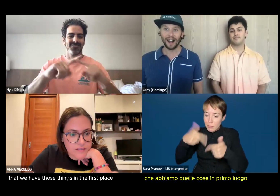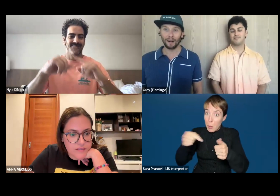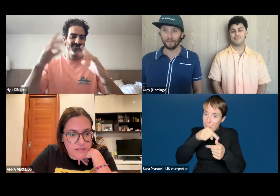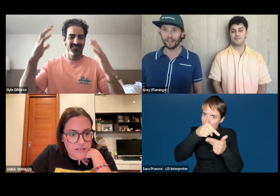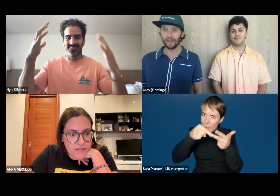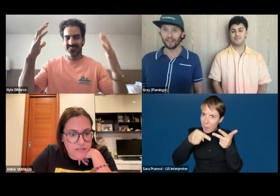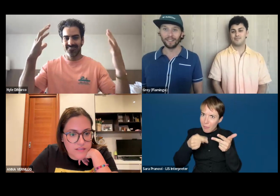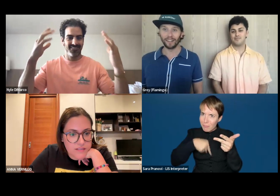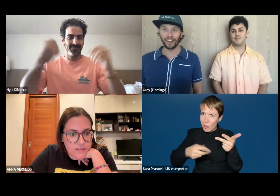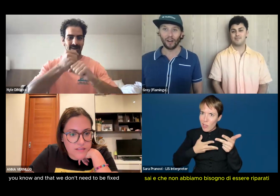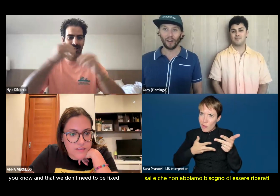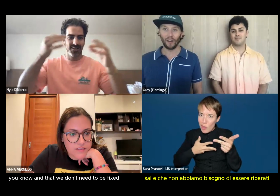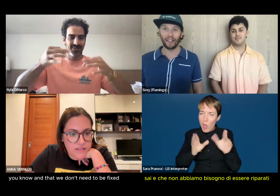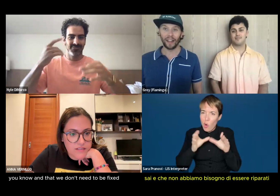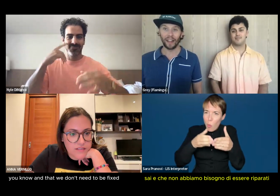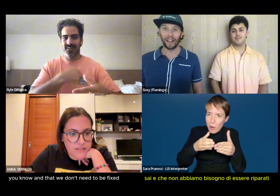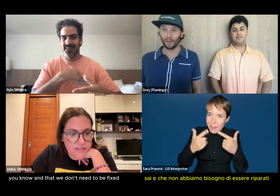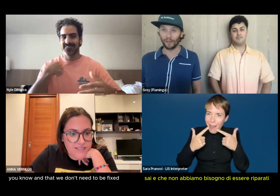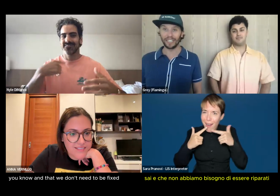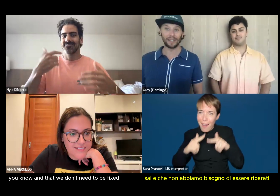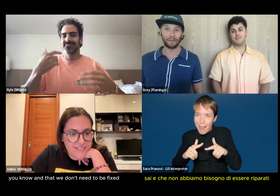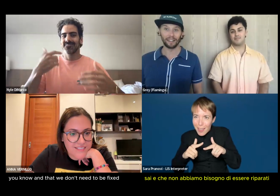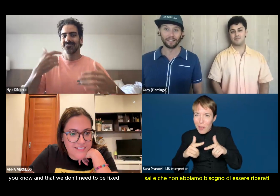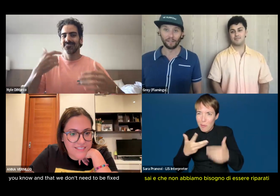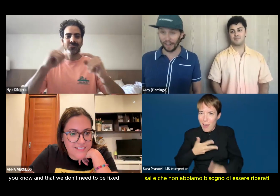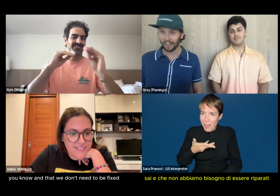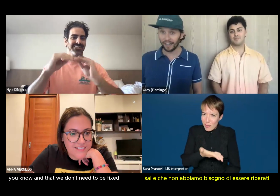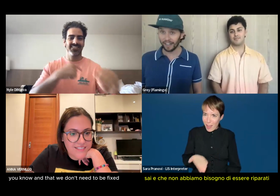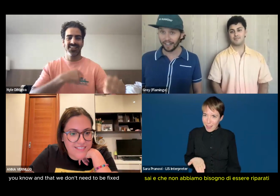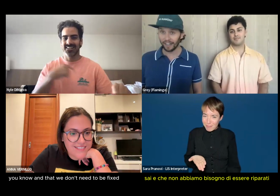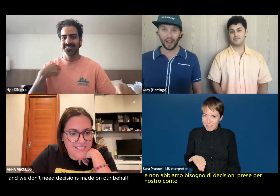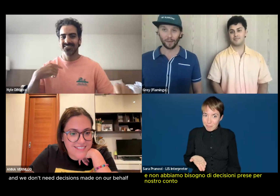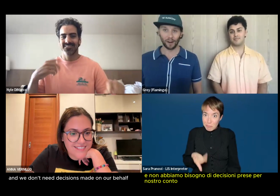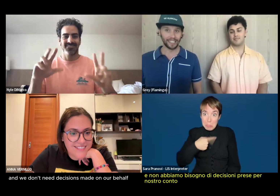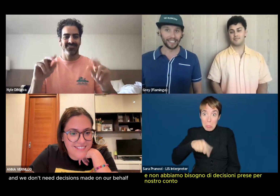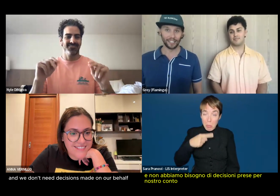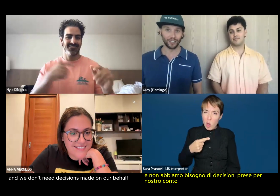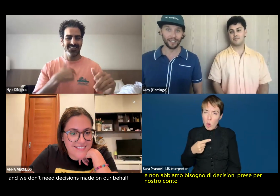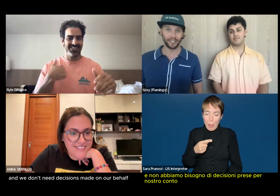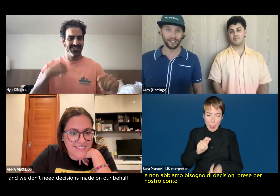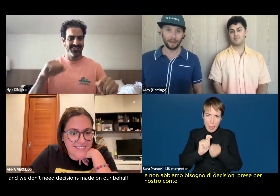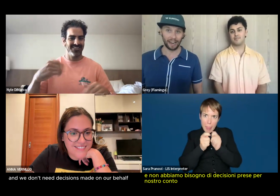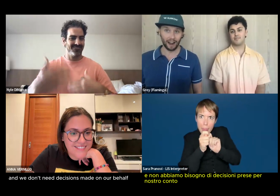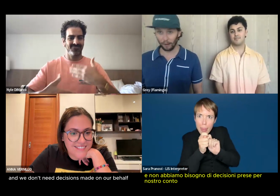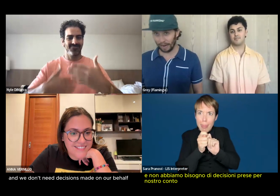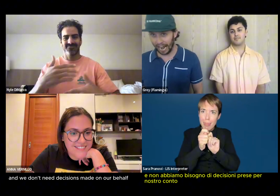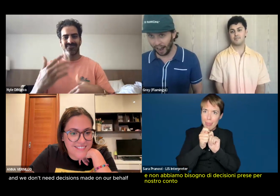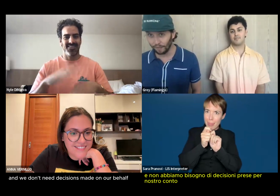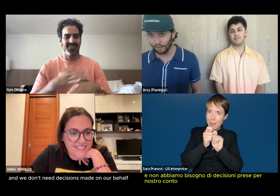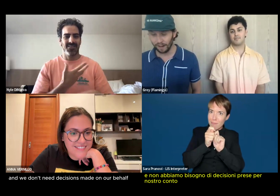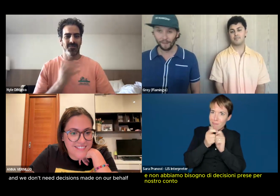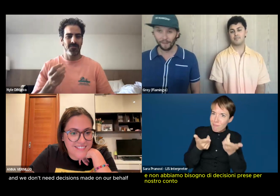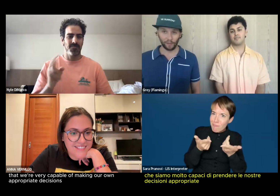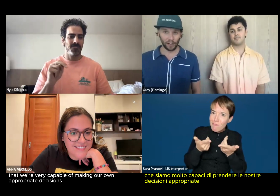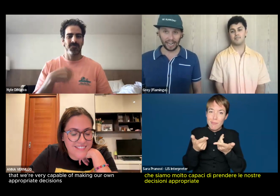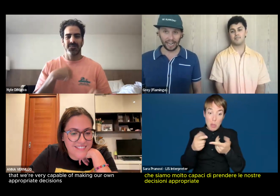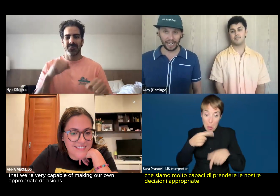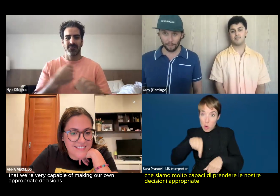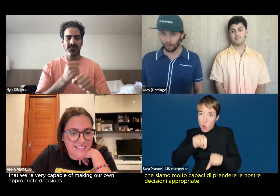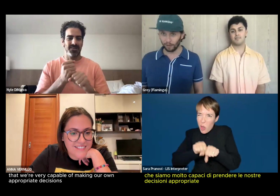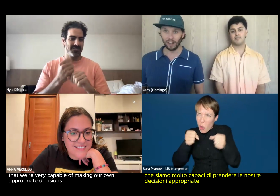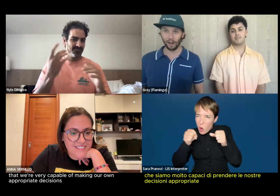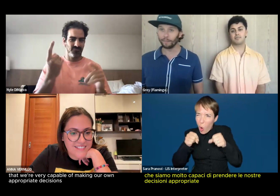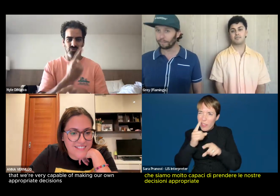place. And that we don't need to be fixed and we don't need decisions made on our behalf, that we're